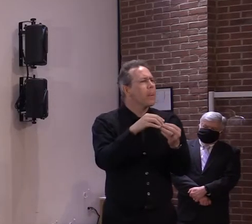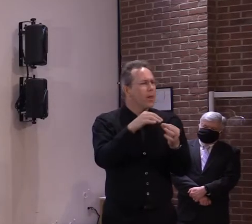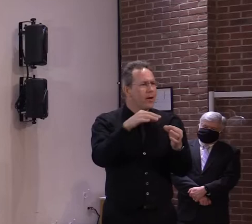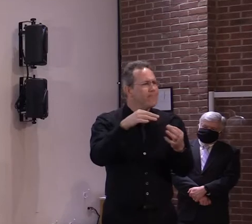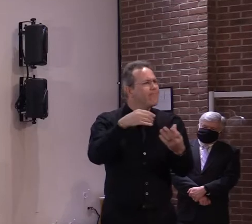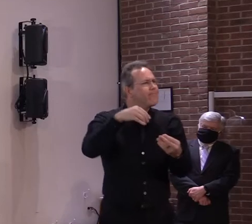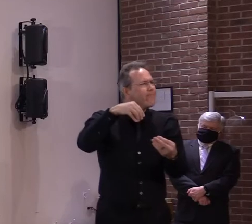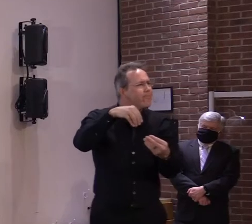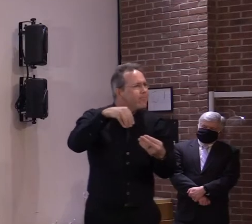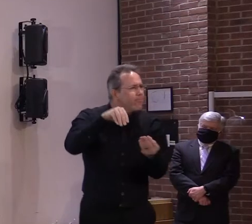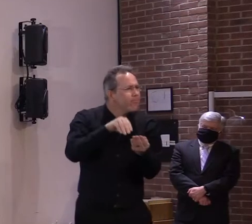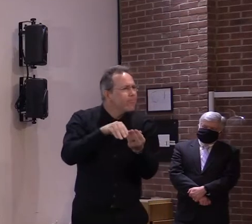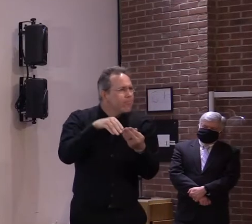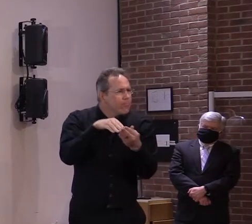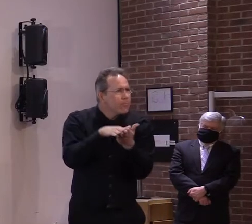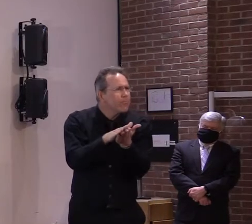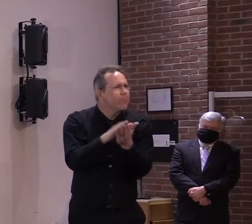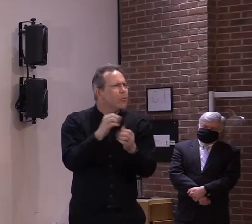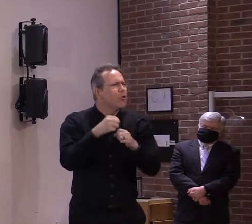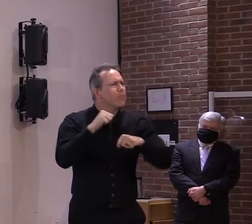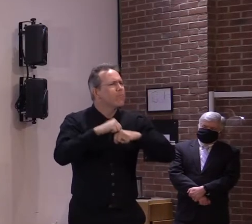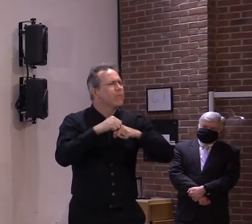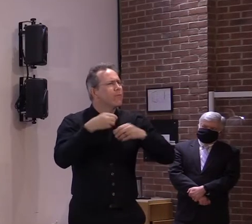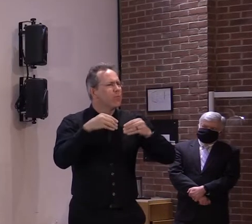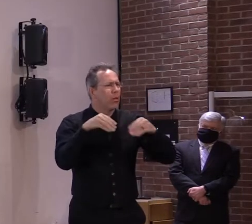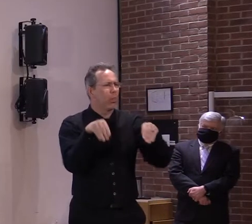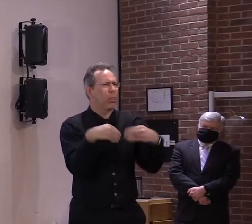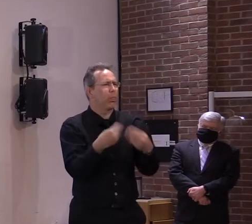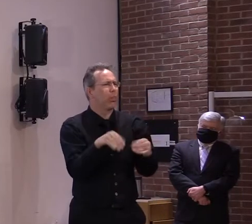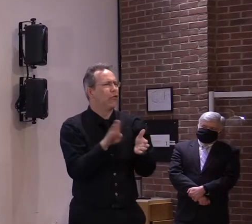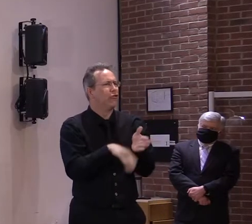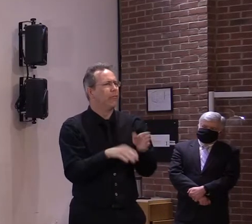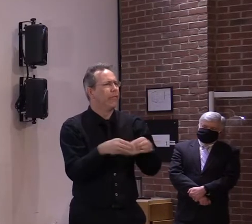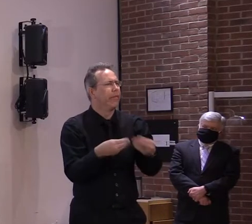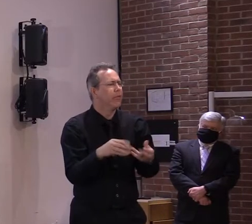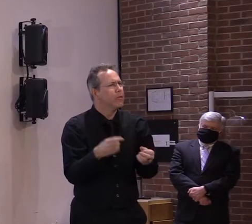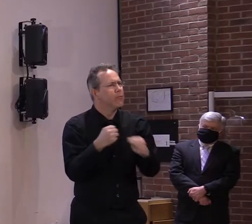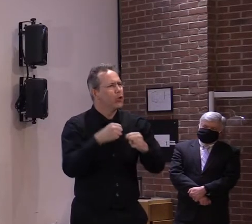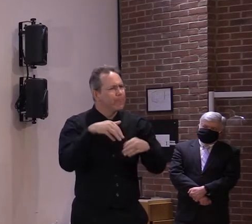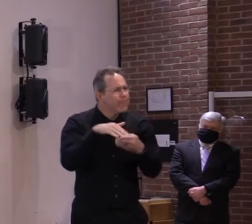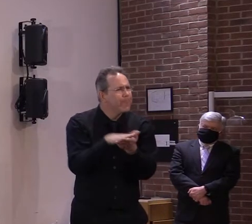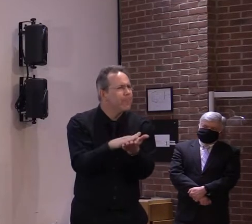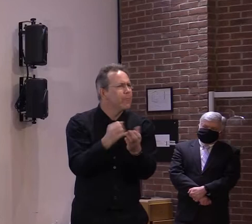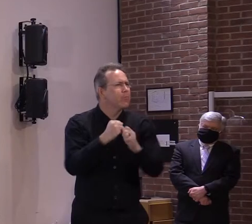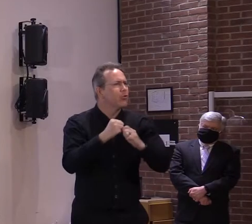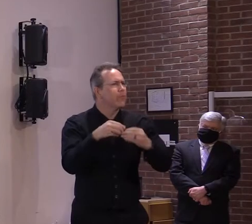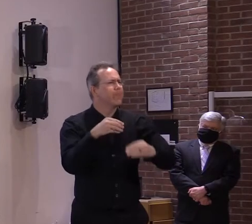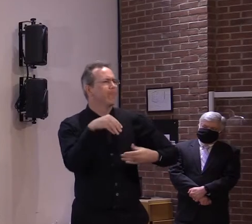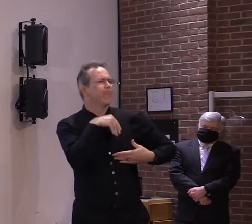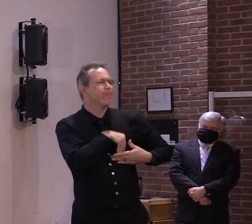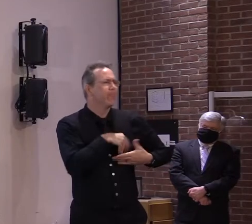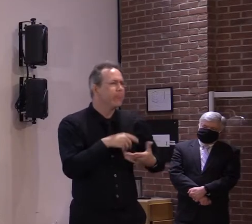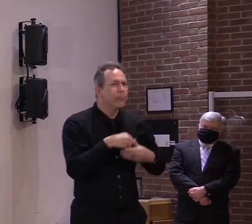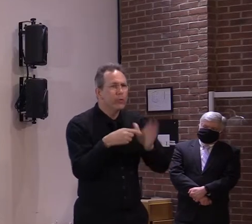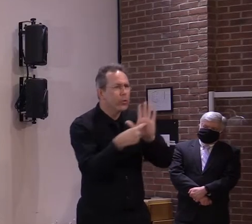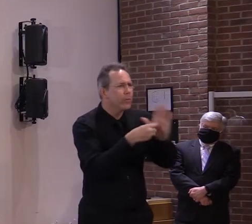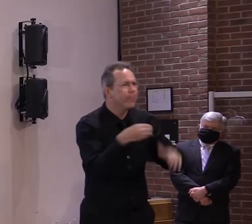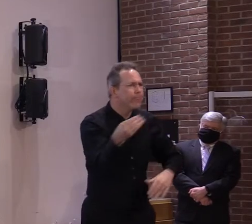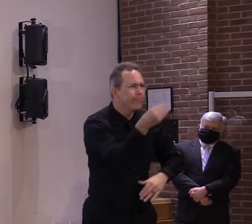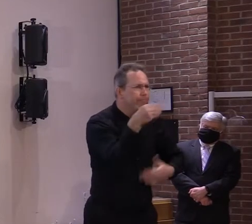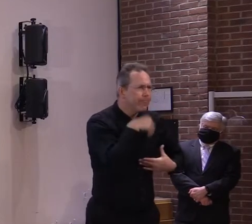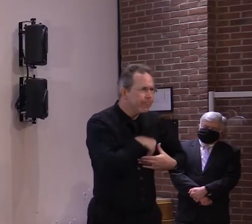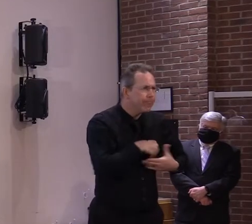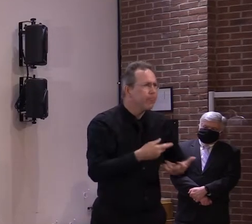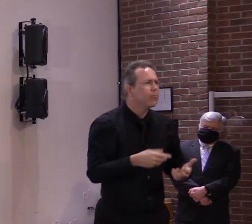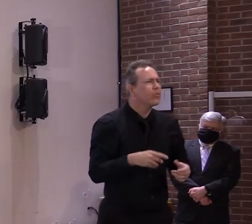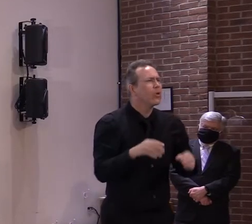in perpetuity. But the fact is, every individual who gets vaccinated has a written record of that that they can